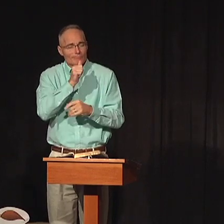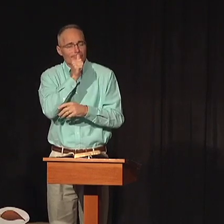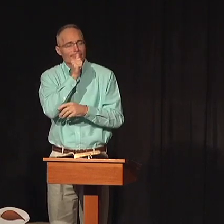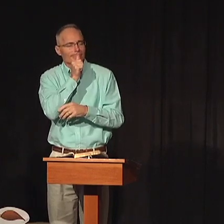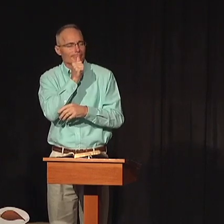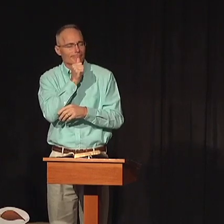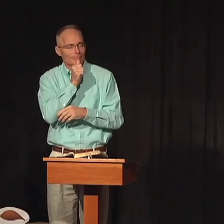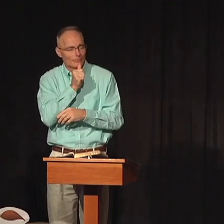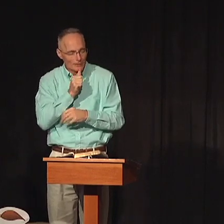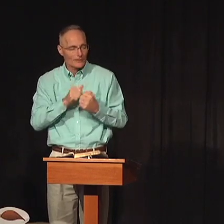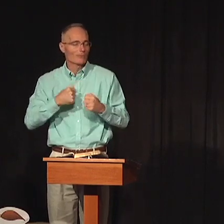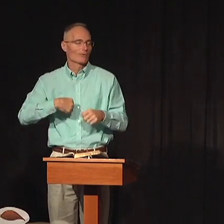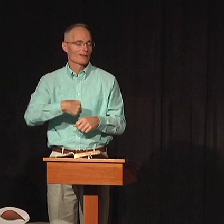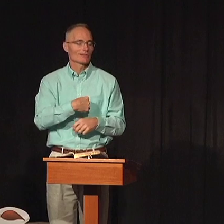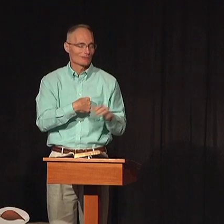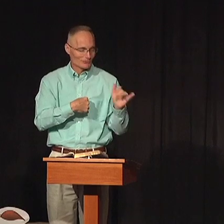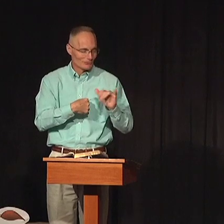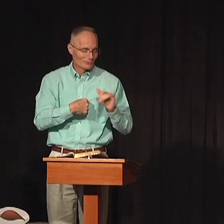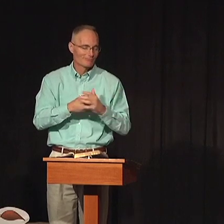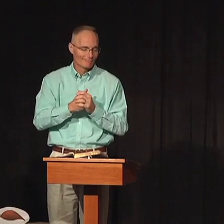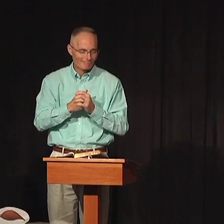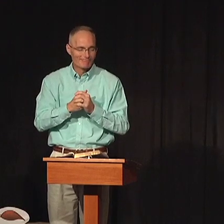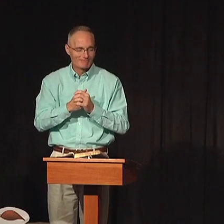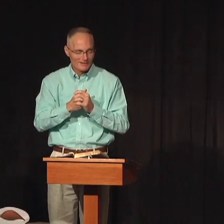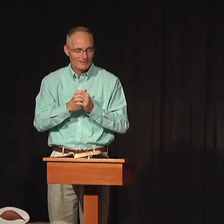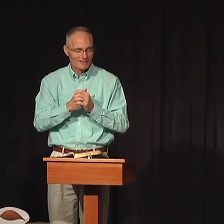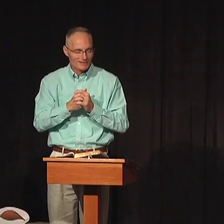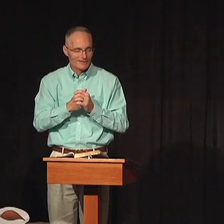Thank you, Jesus, for putting up with us.